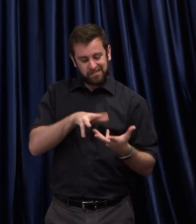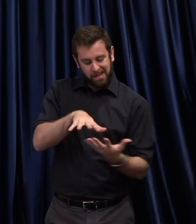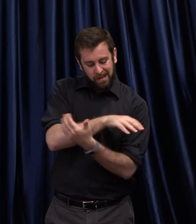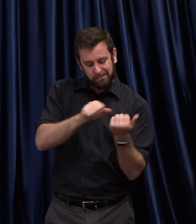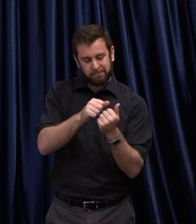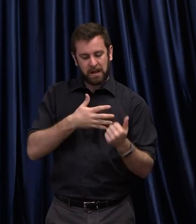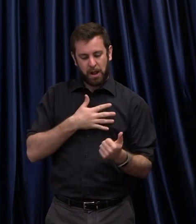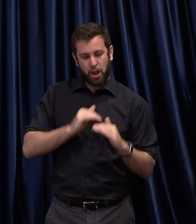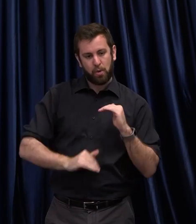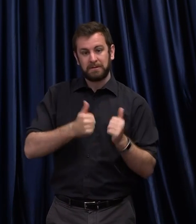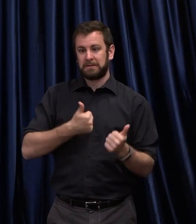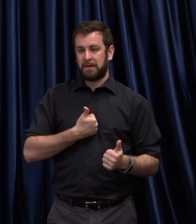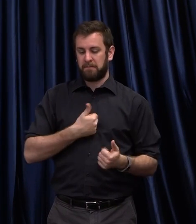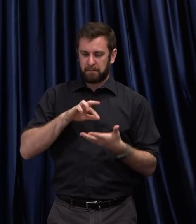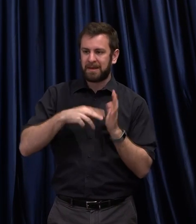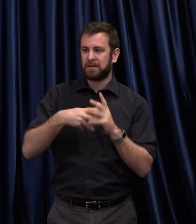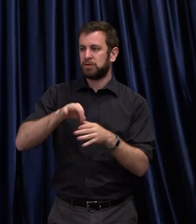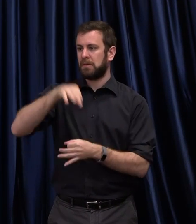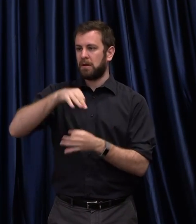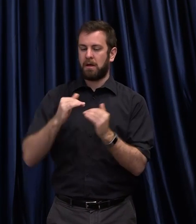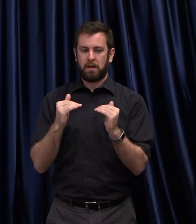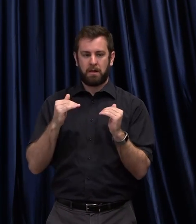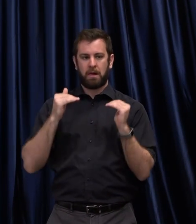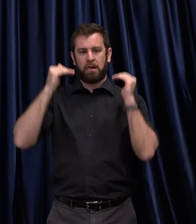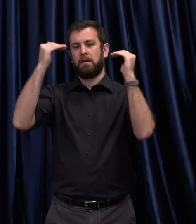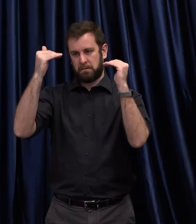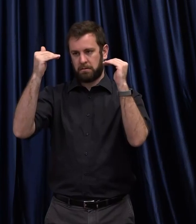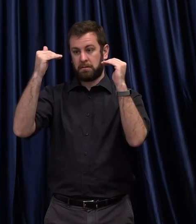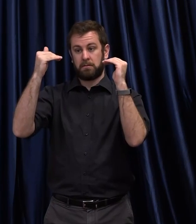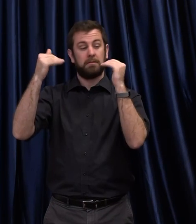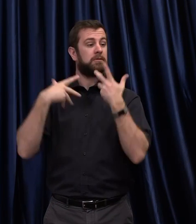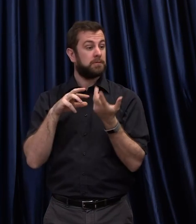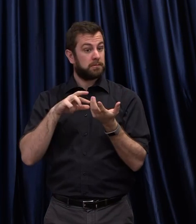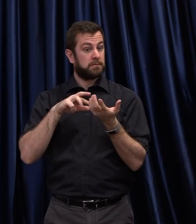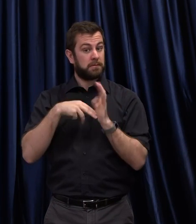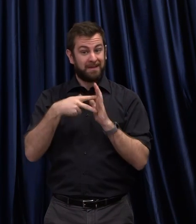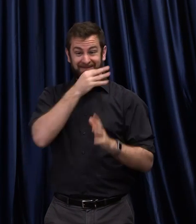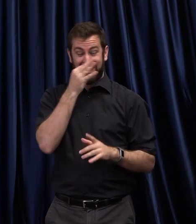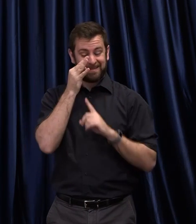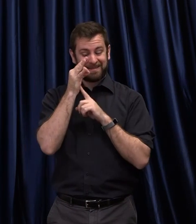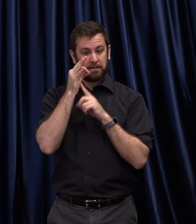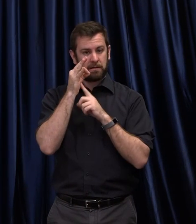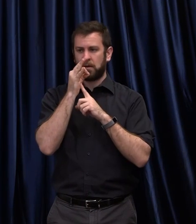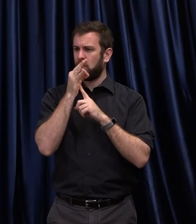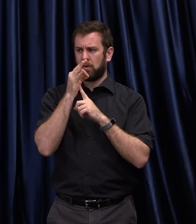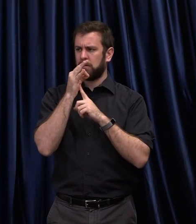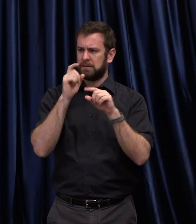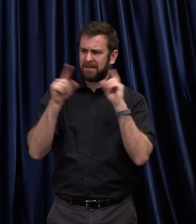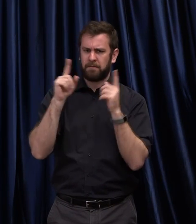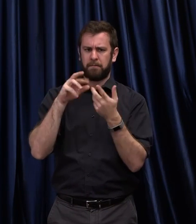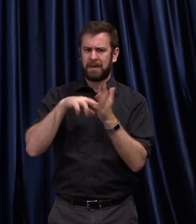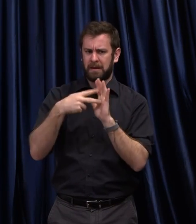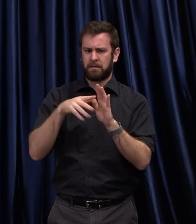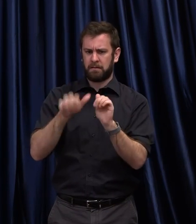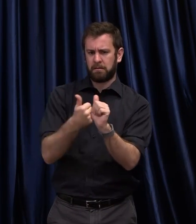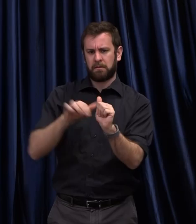in a spiritual sense. And so fasting means many things for different people today.